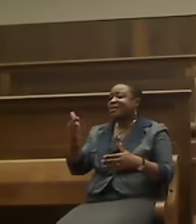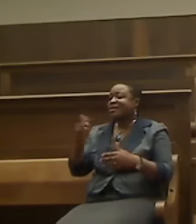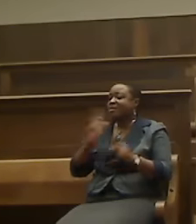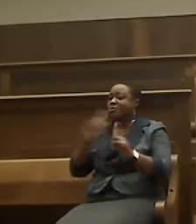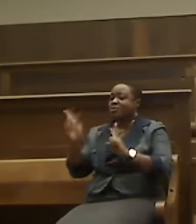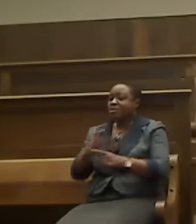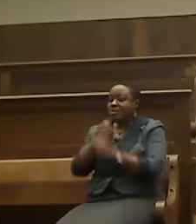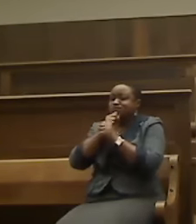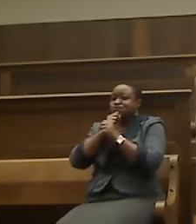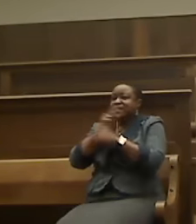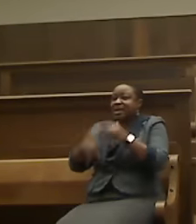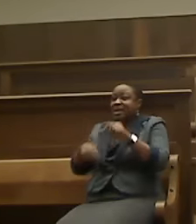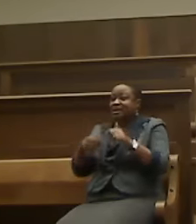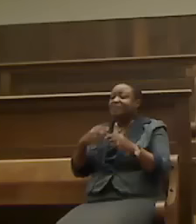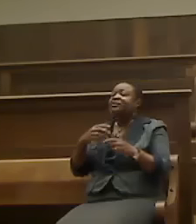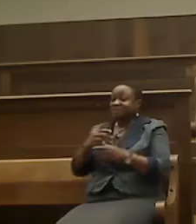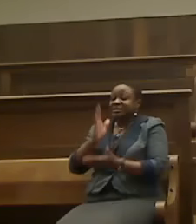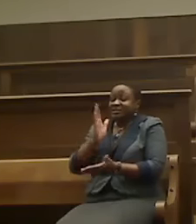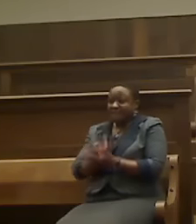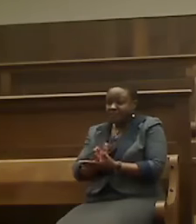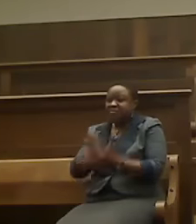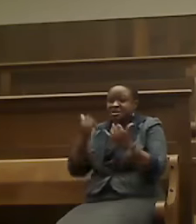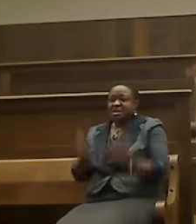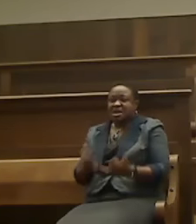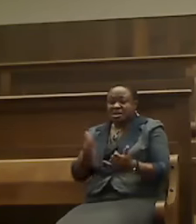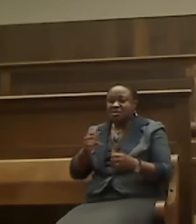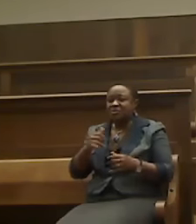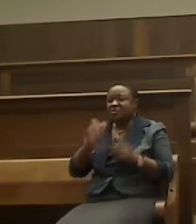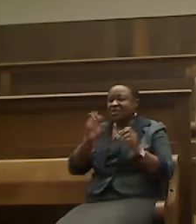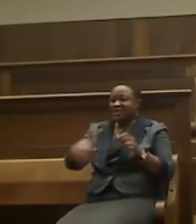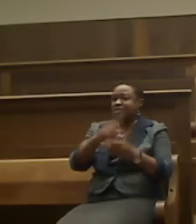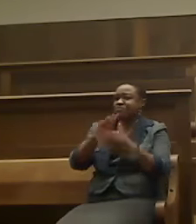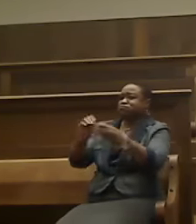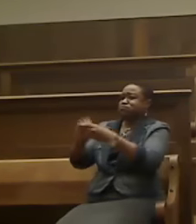were dangerous. It's written in my book, Seeds of Deception, if you want to know the details.